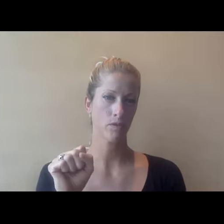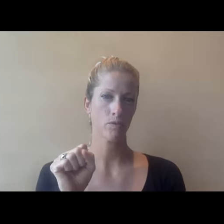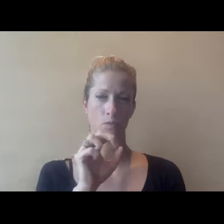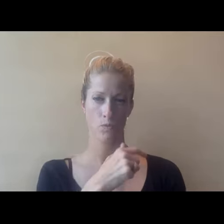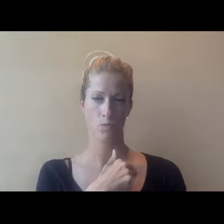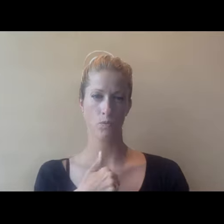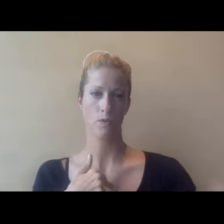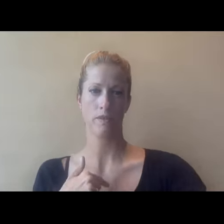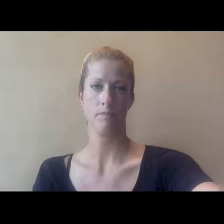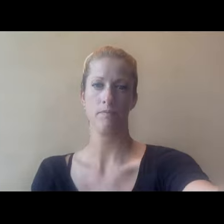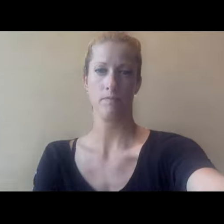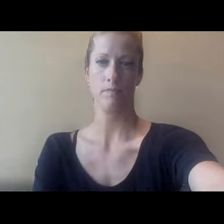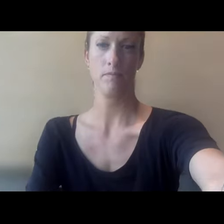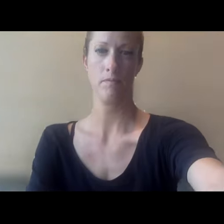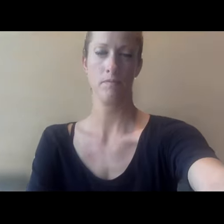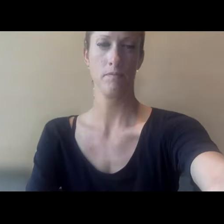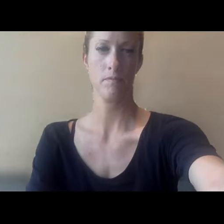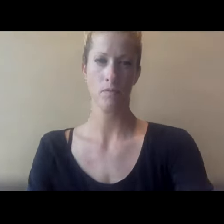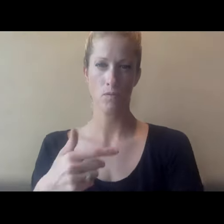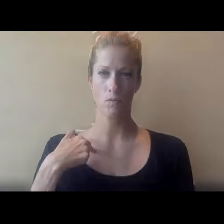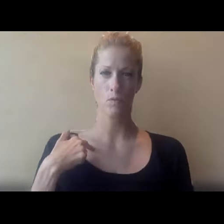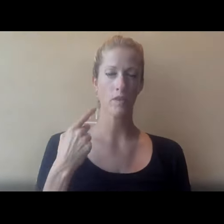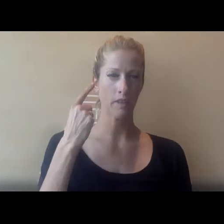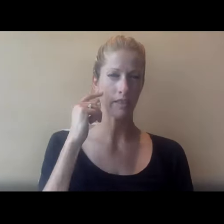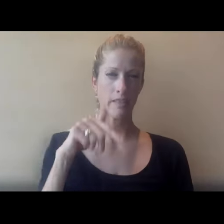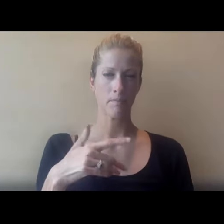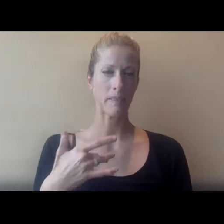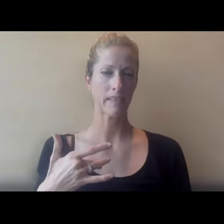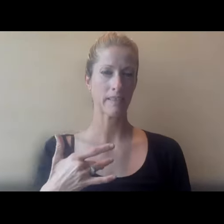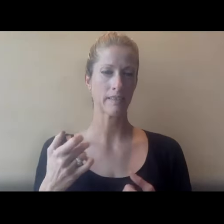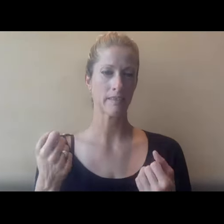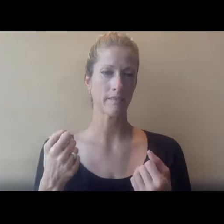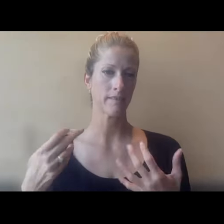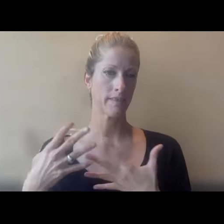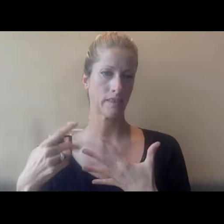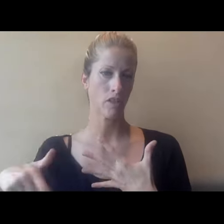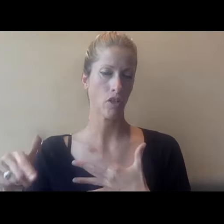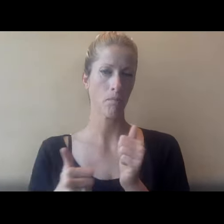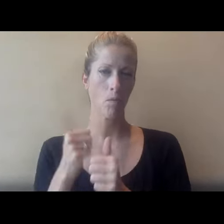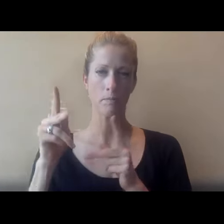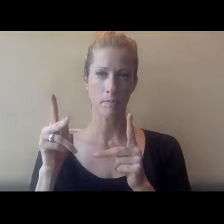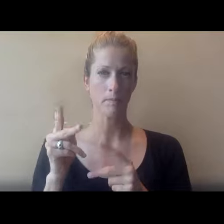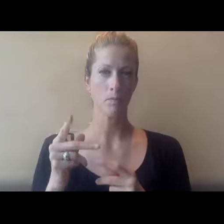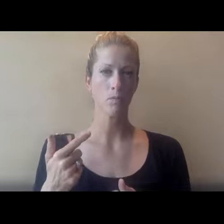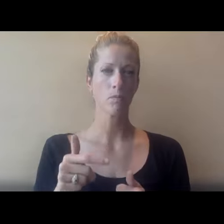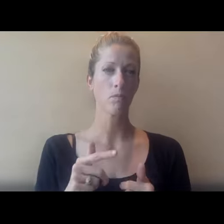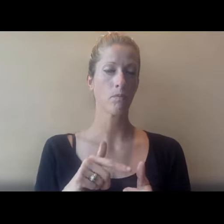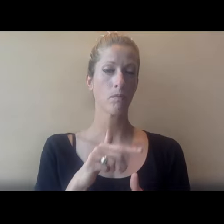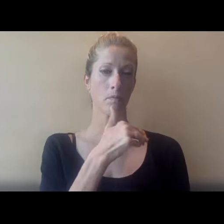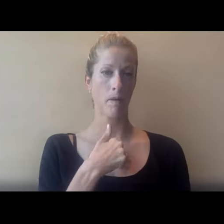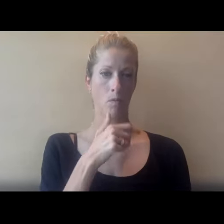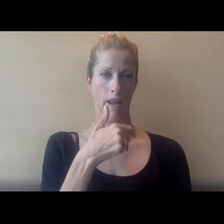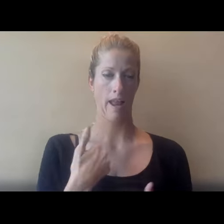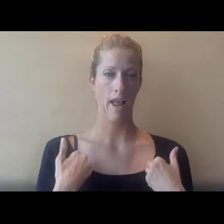a Social Security number. So this question tends to scare off many people. And so members that would have